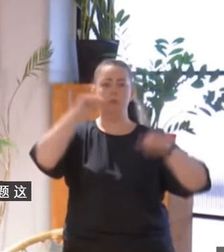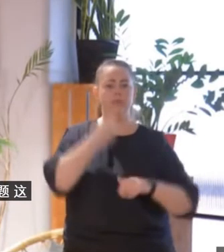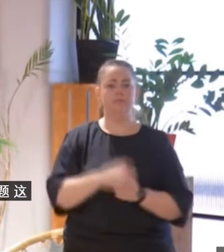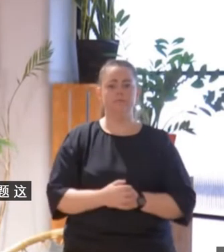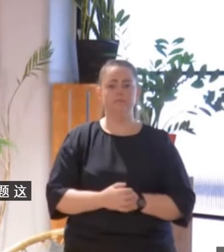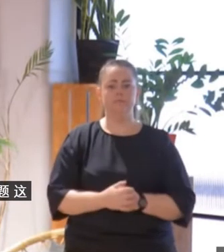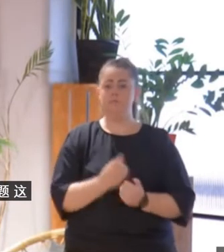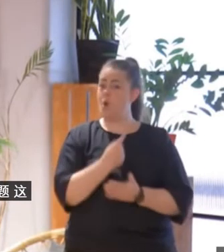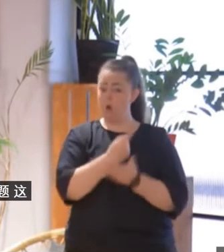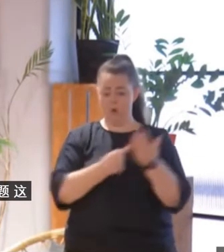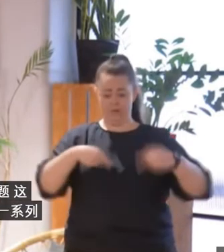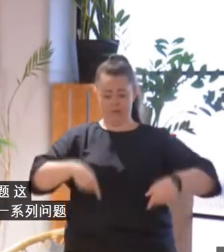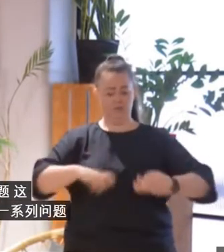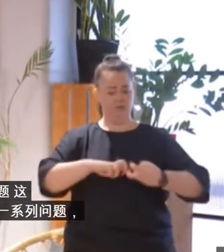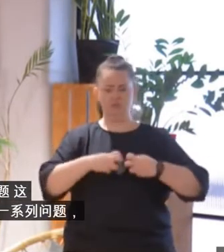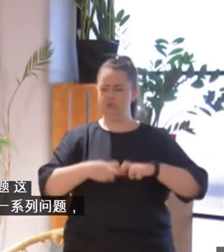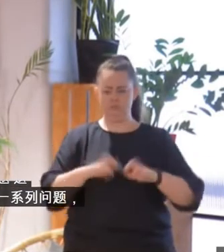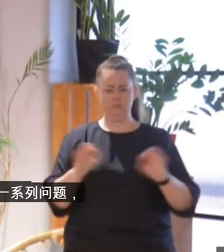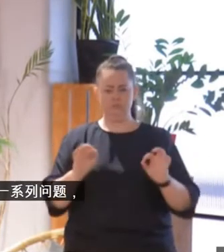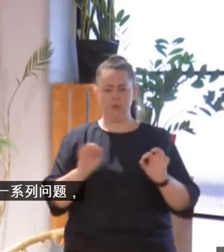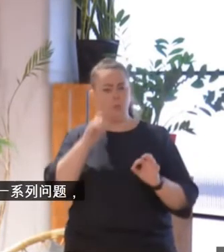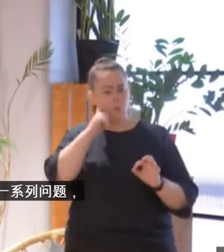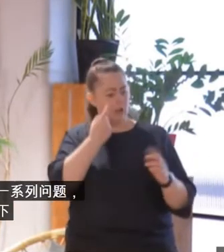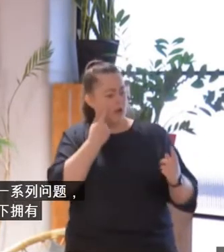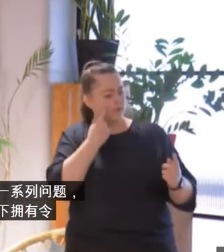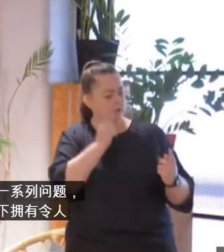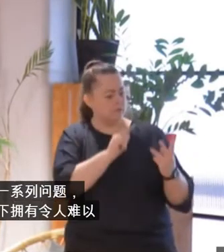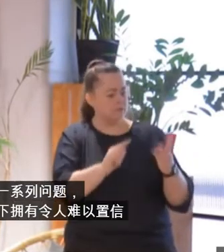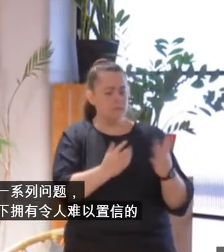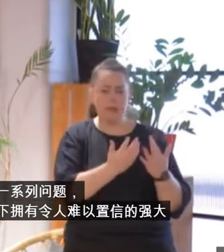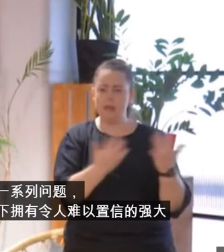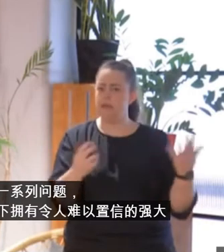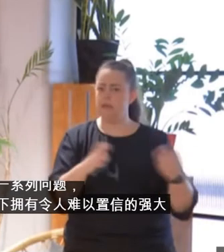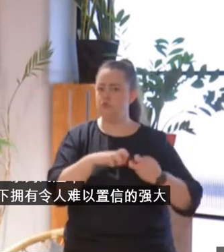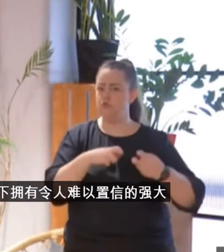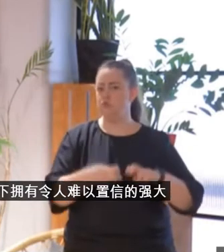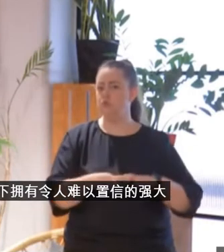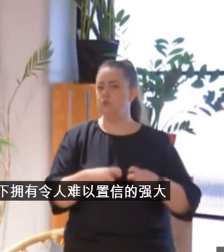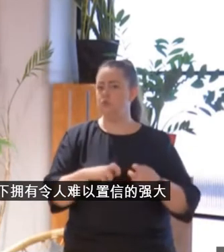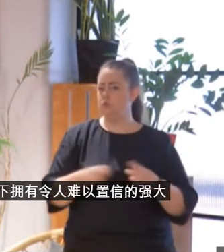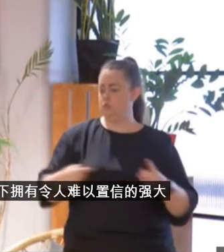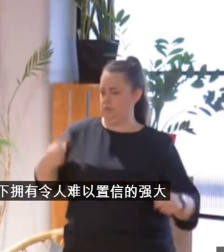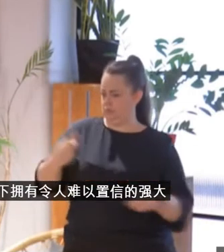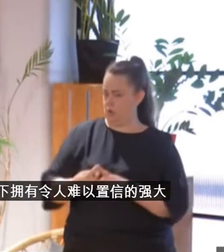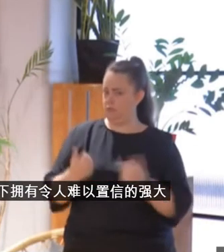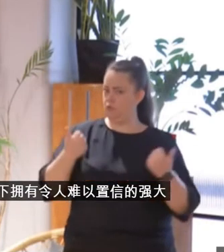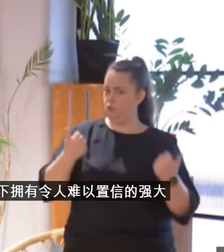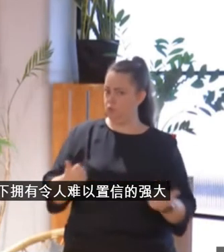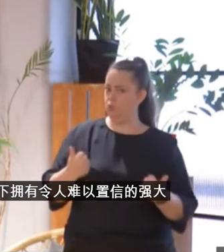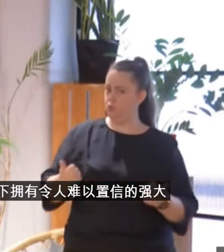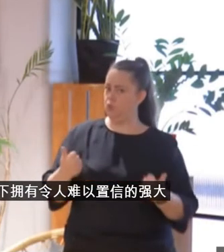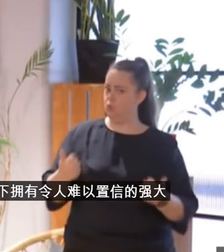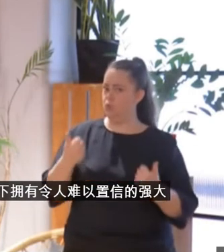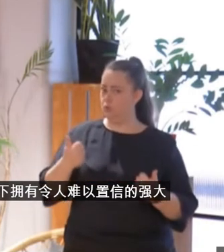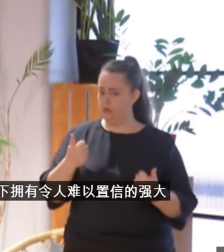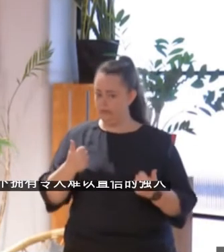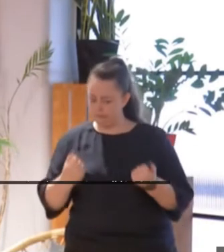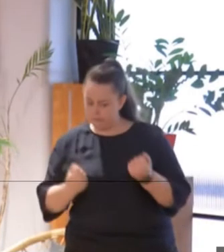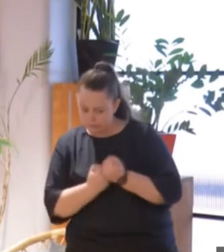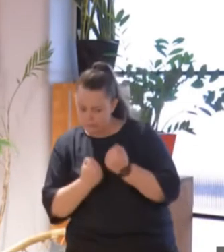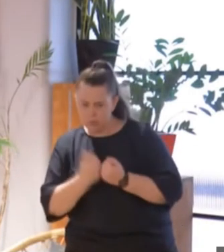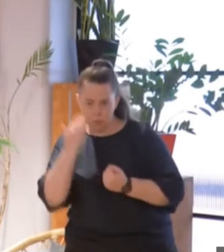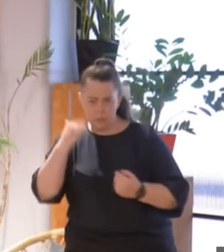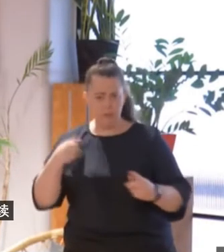a whole range of issues that we'll be looking at. But we've got an incredibly strong track record in this state over